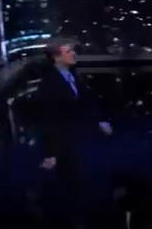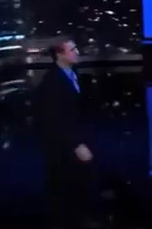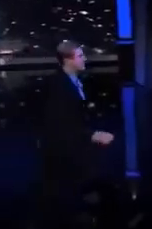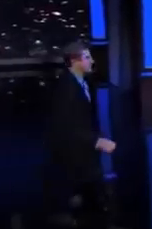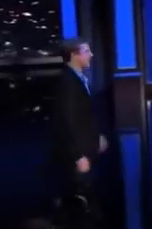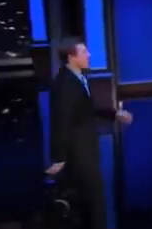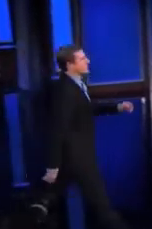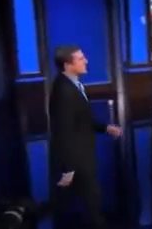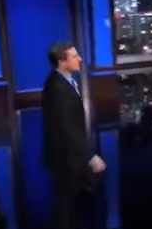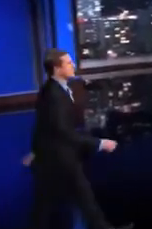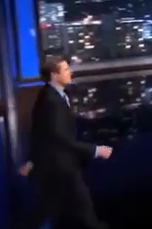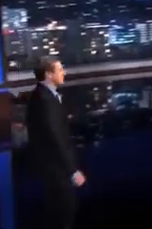This is Justin.